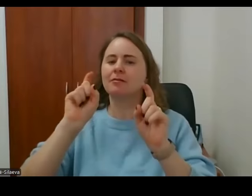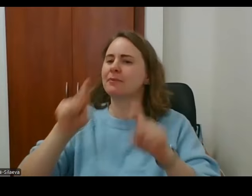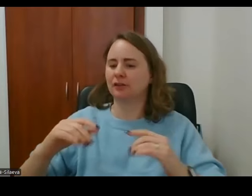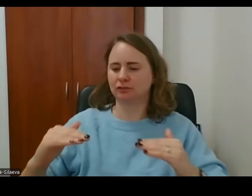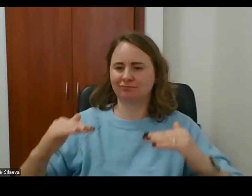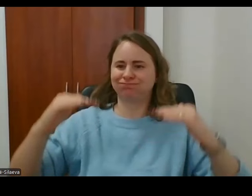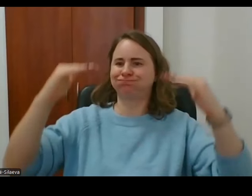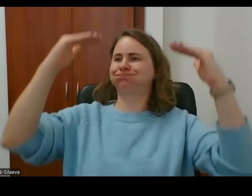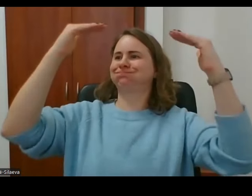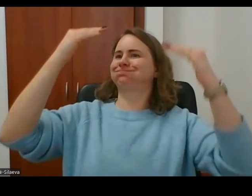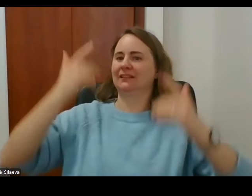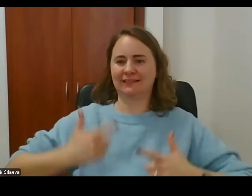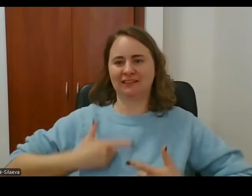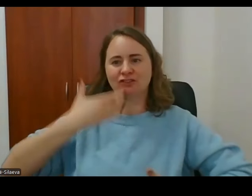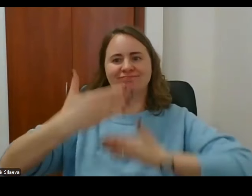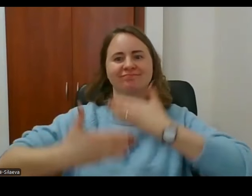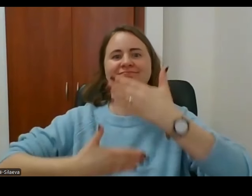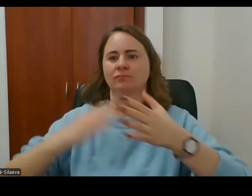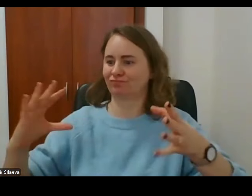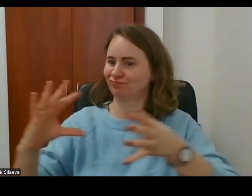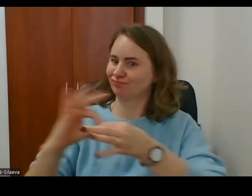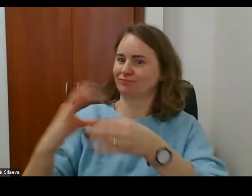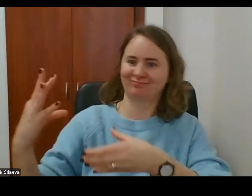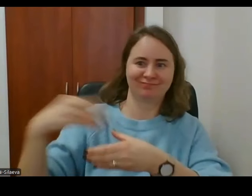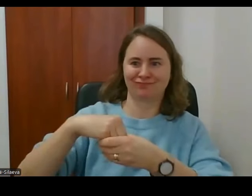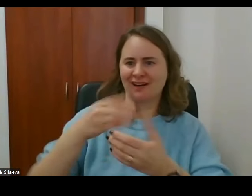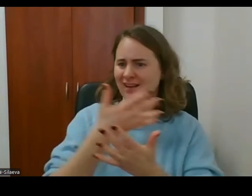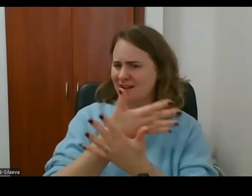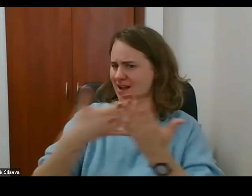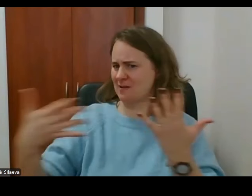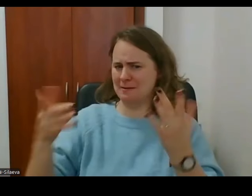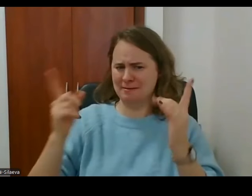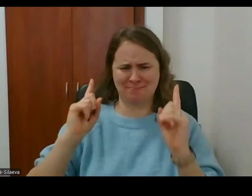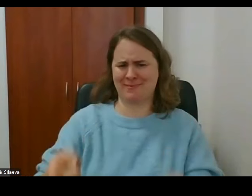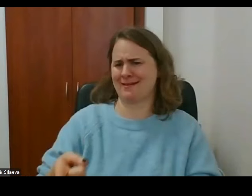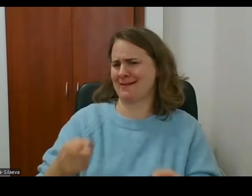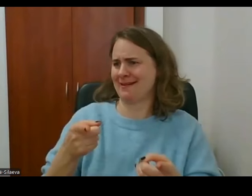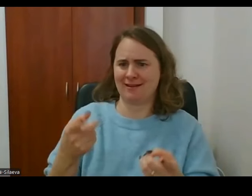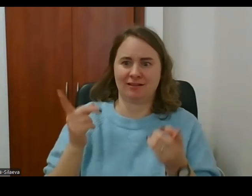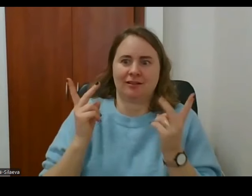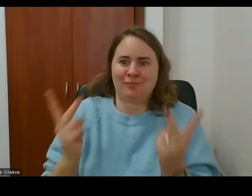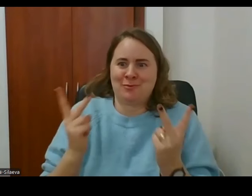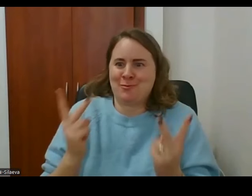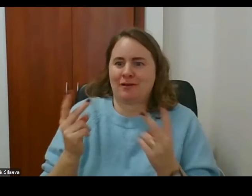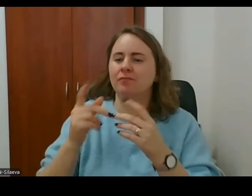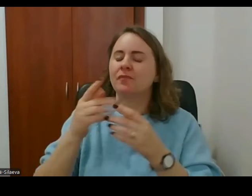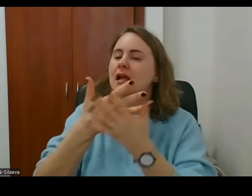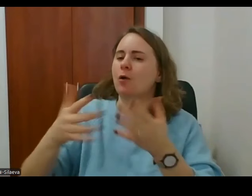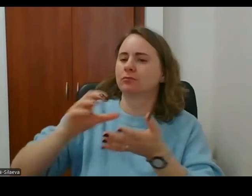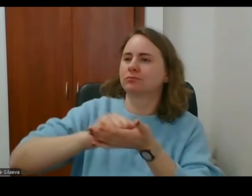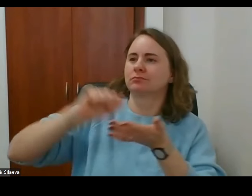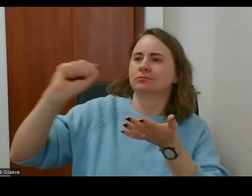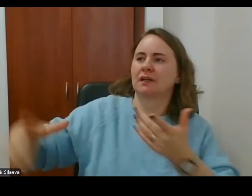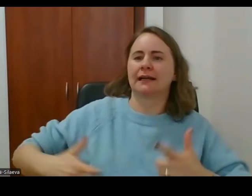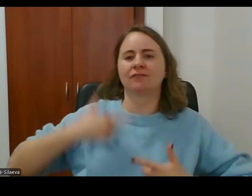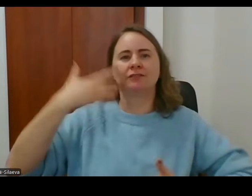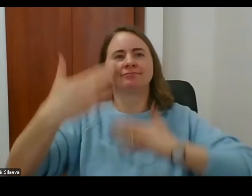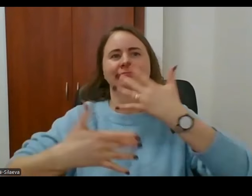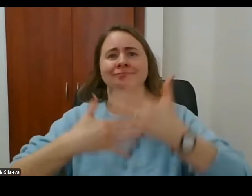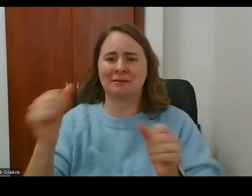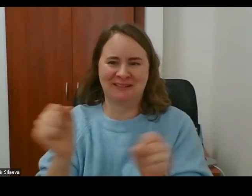he said that in human evolution, language has been essential. So language